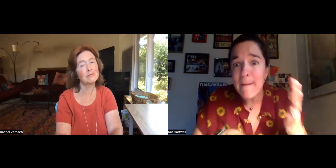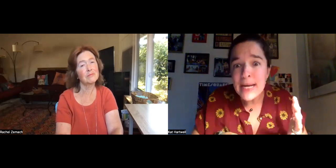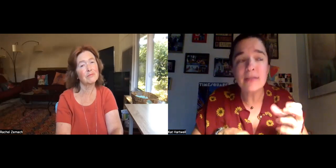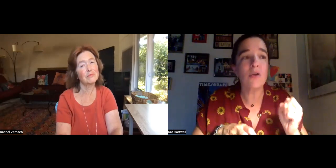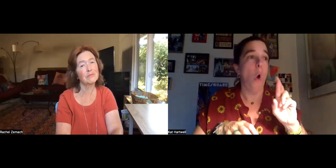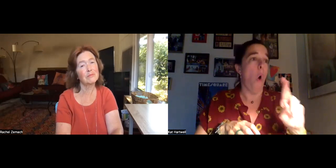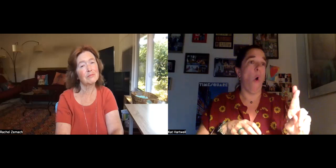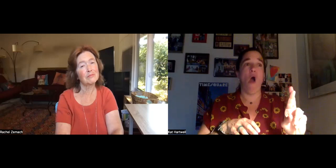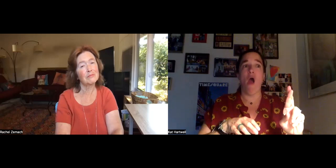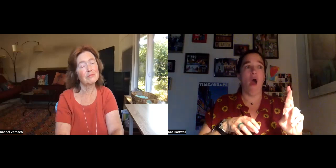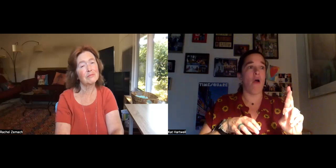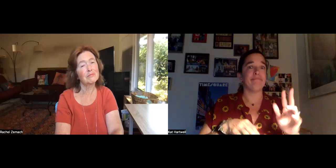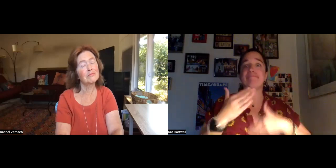overcome it? Or